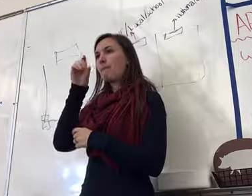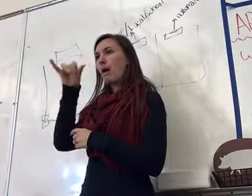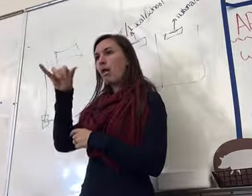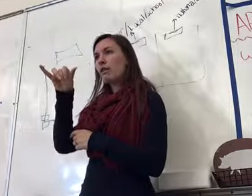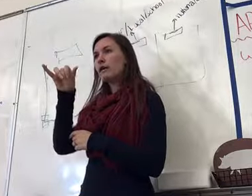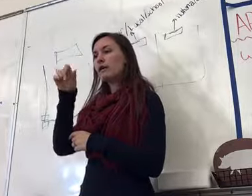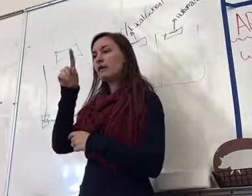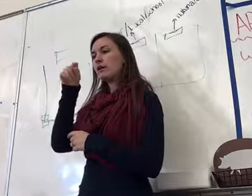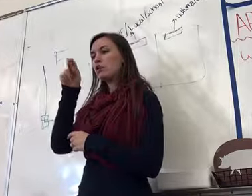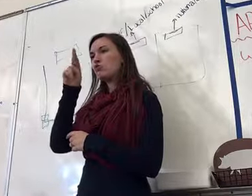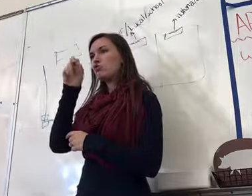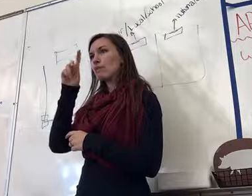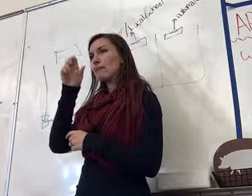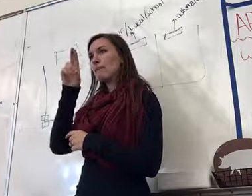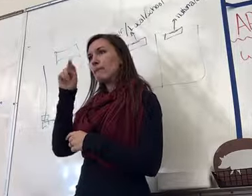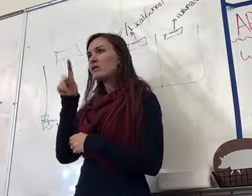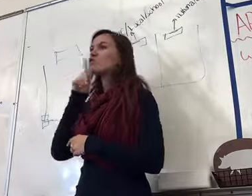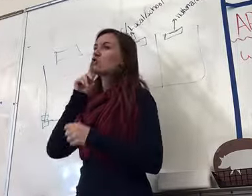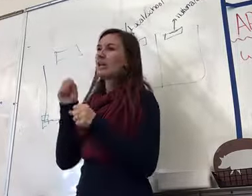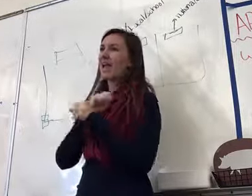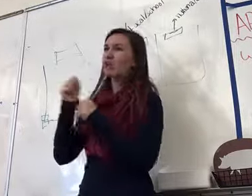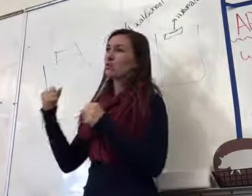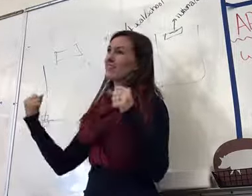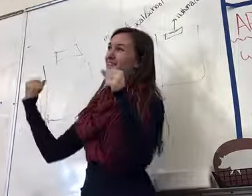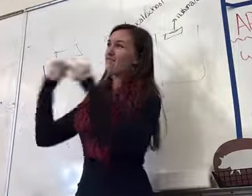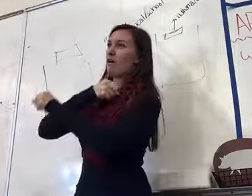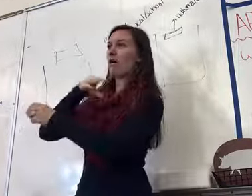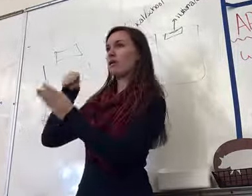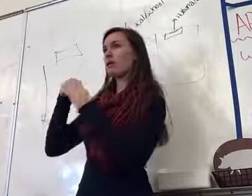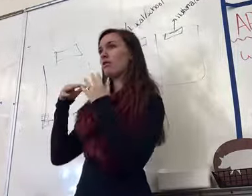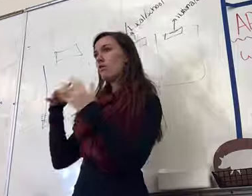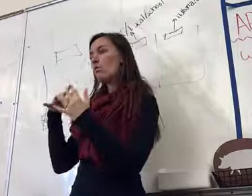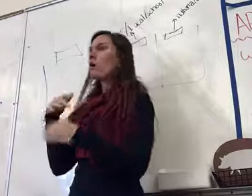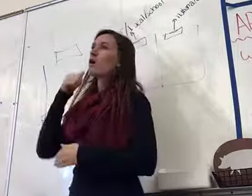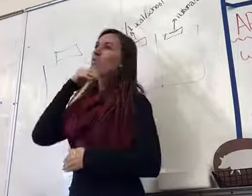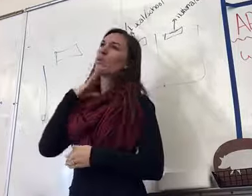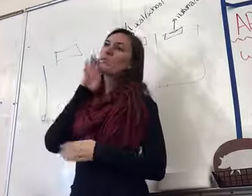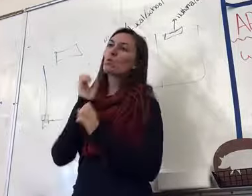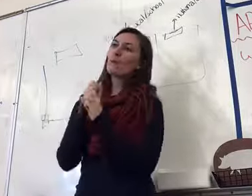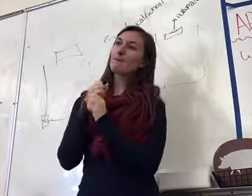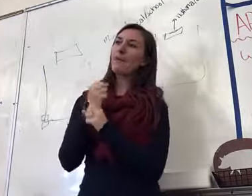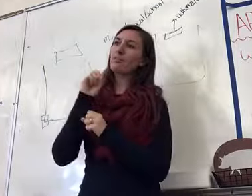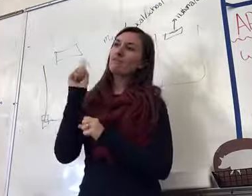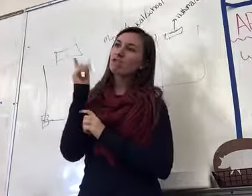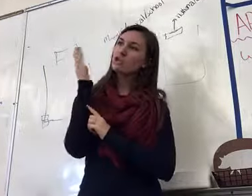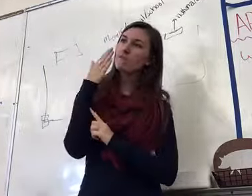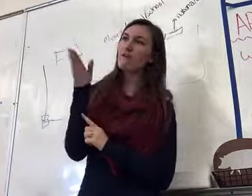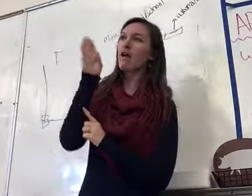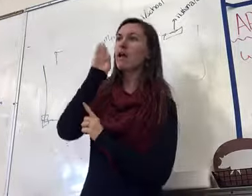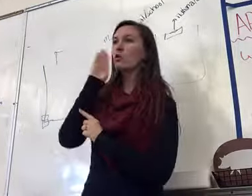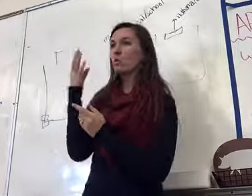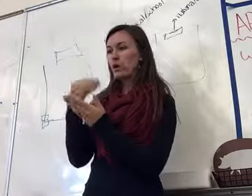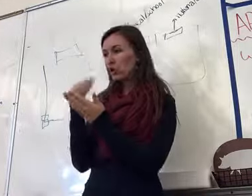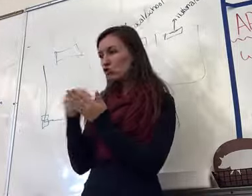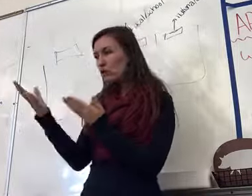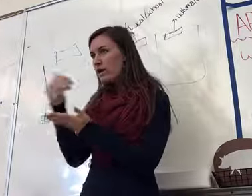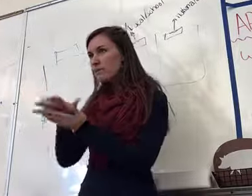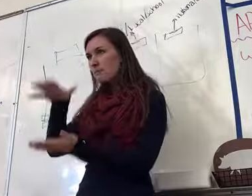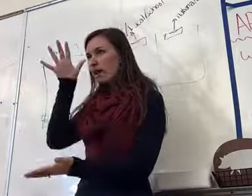Revolutionary War. Women are going to create the very first flag. Women are going to start to raise money to be able to help fund the Revolutionary War. Now what